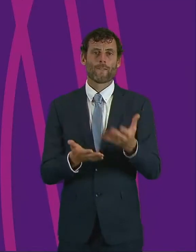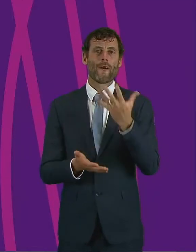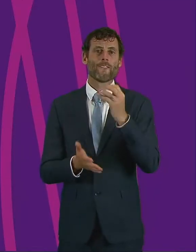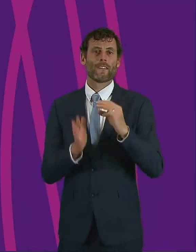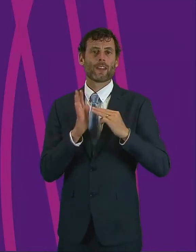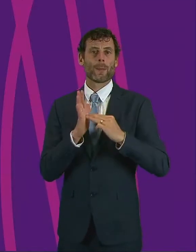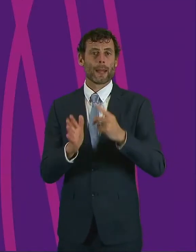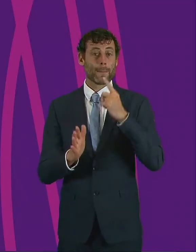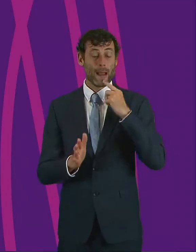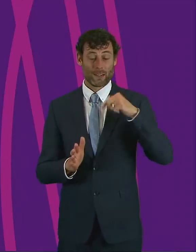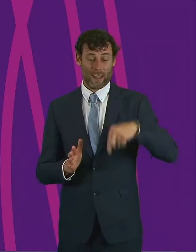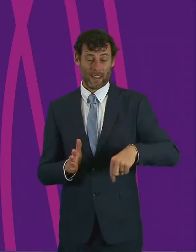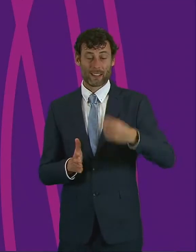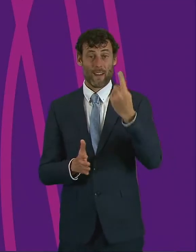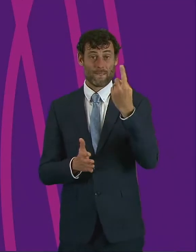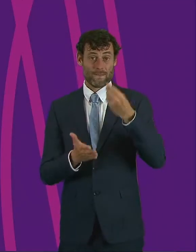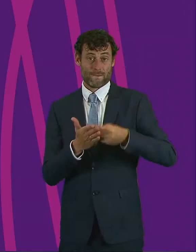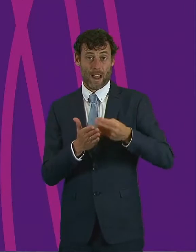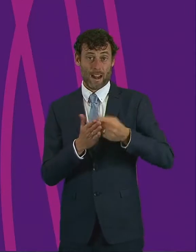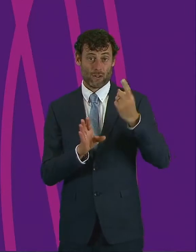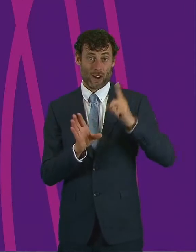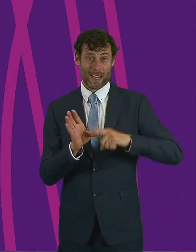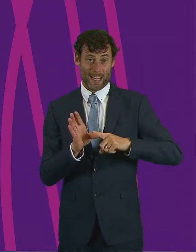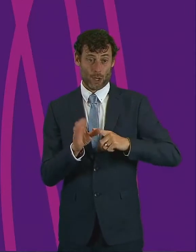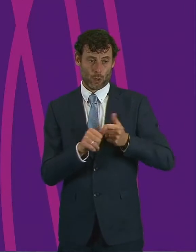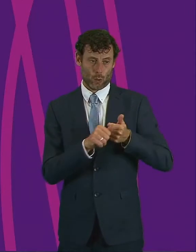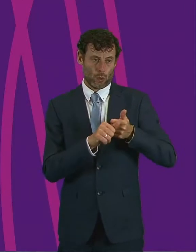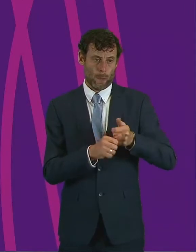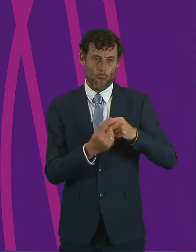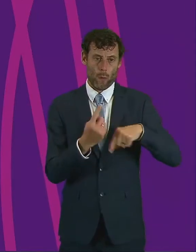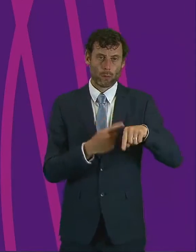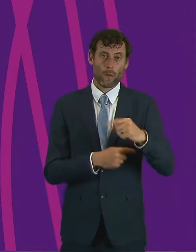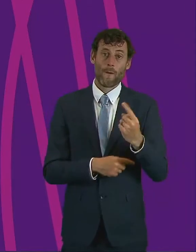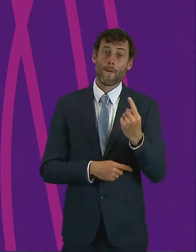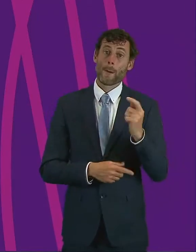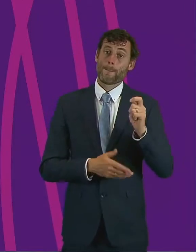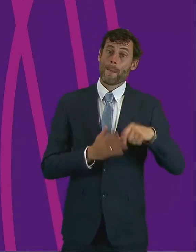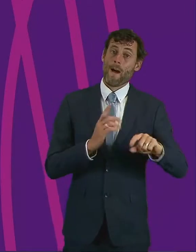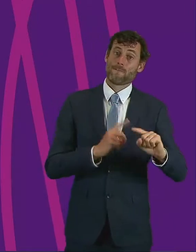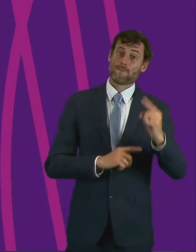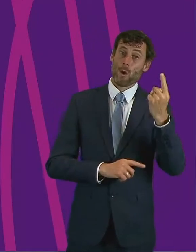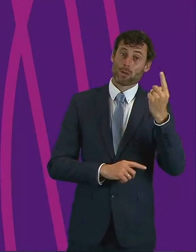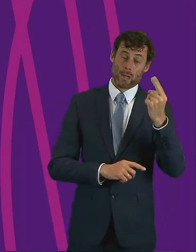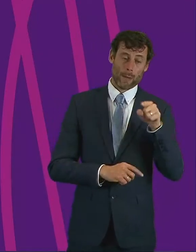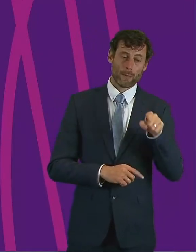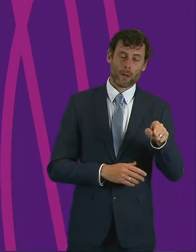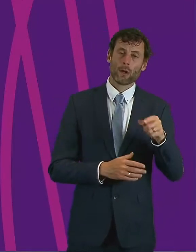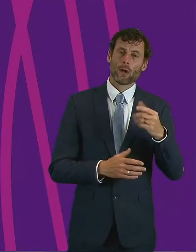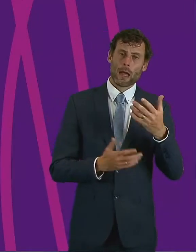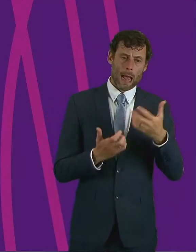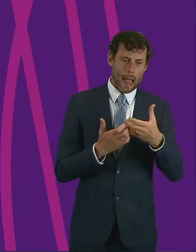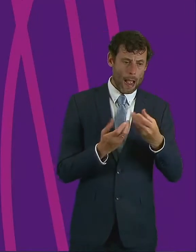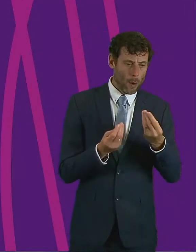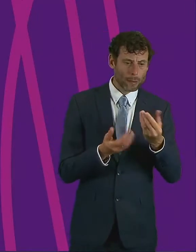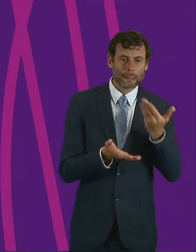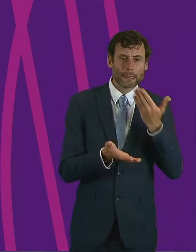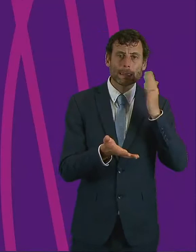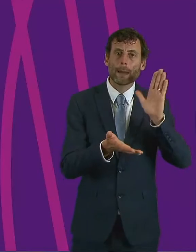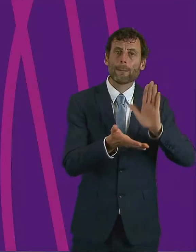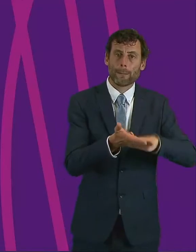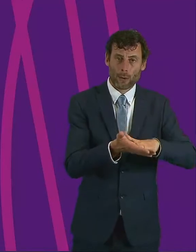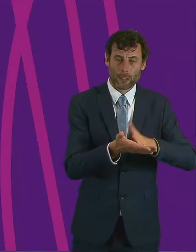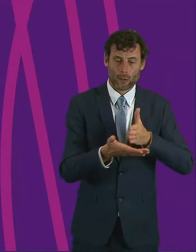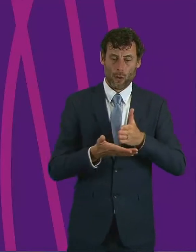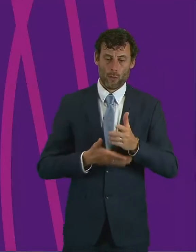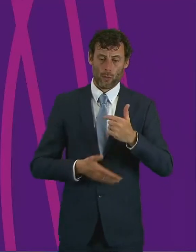this financial year to directly support first-time buyers with their deposits, recycling underspend in the Scottish Government's